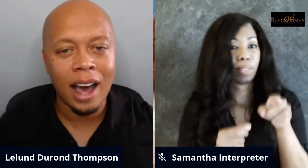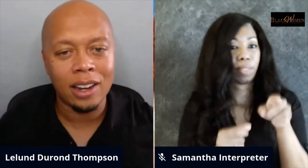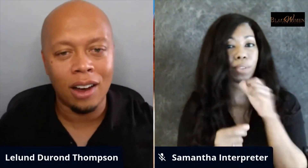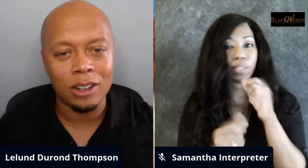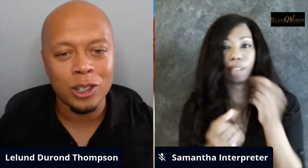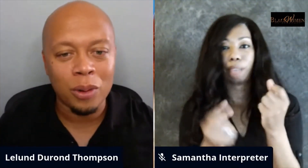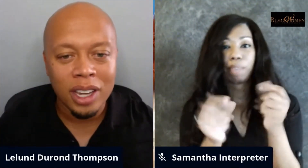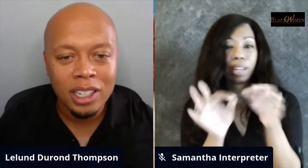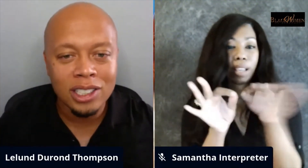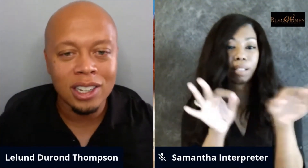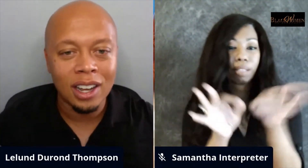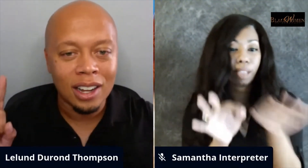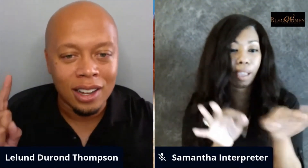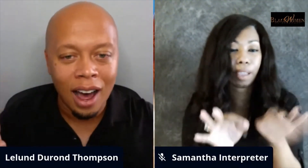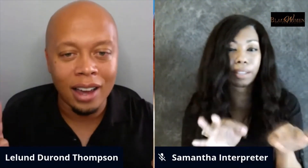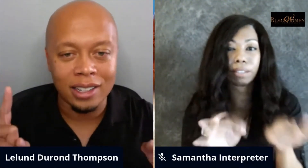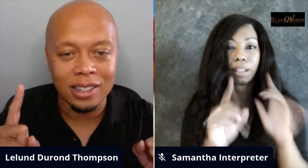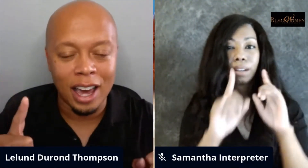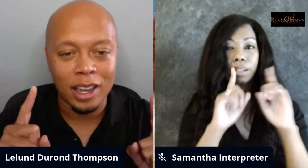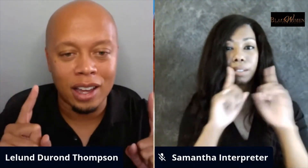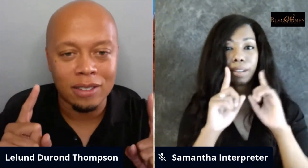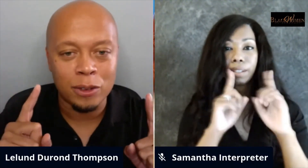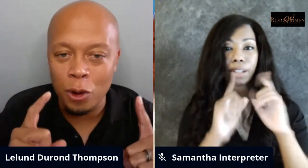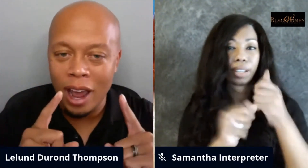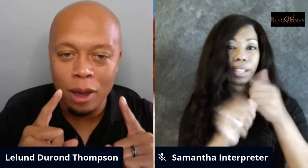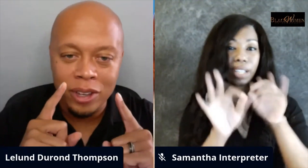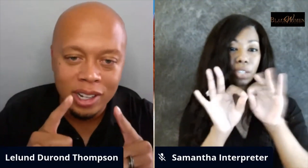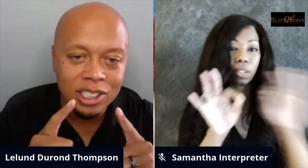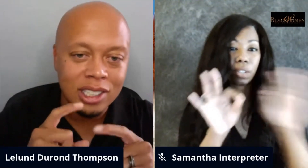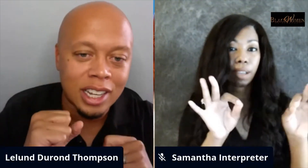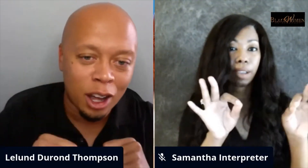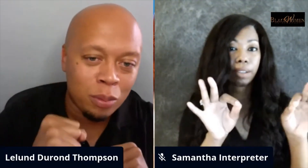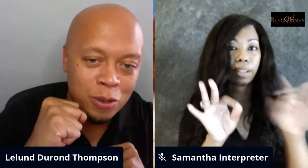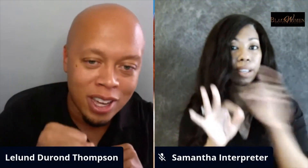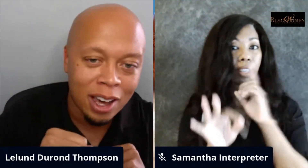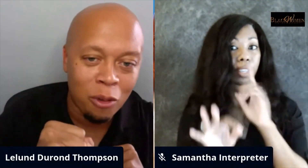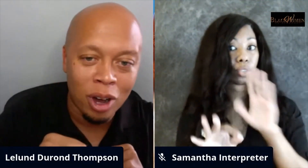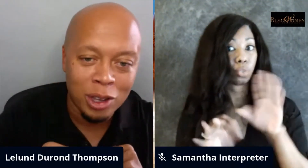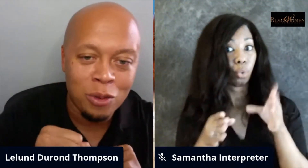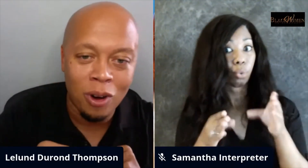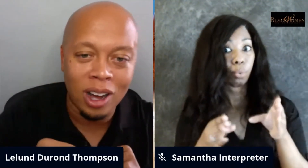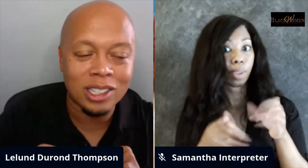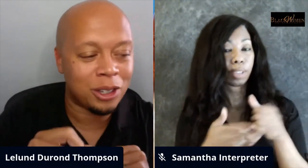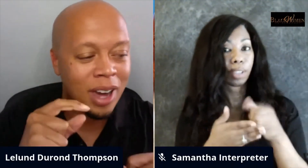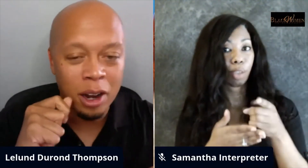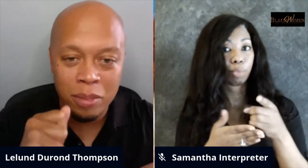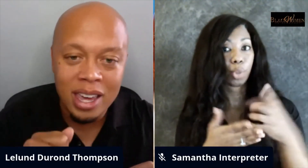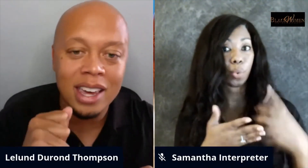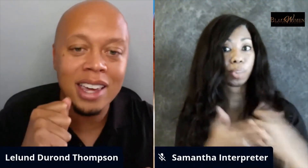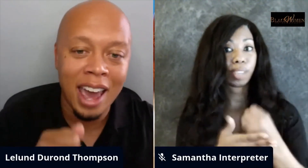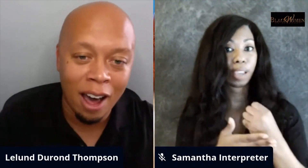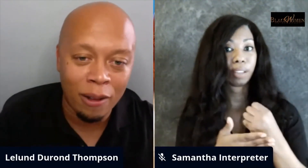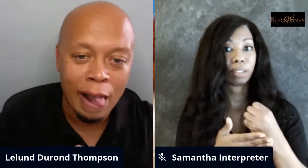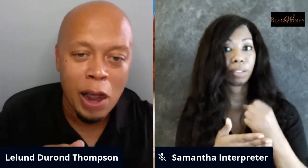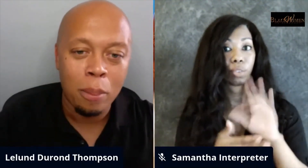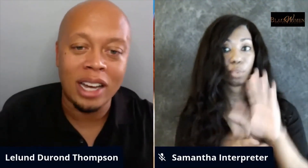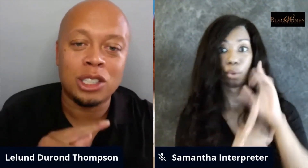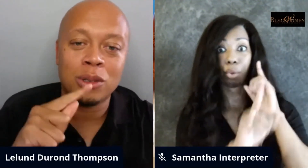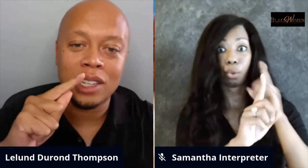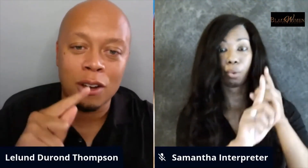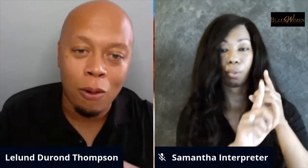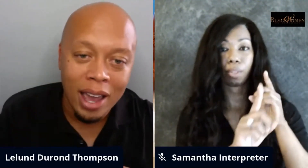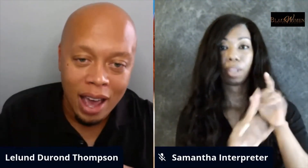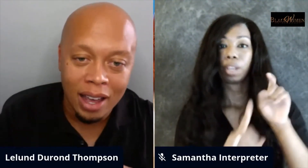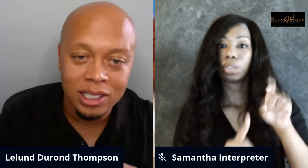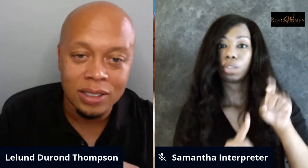and dialogue. So each line is like your ammunition to help you get what you want. So you got to make it count by